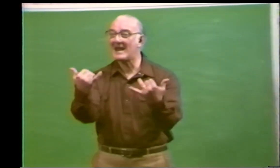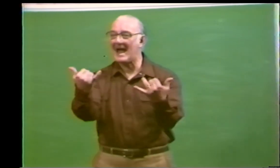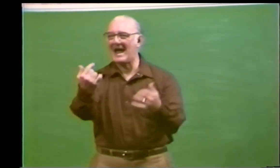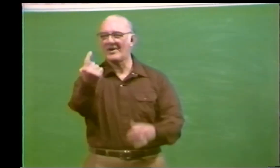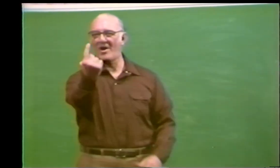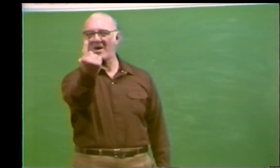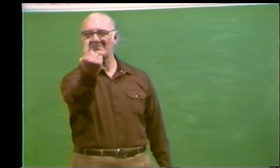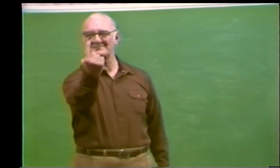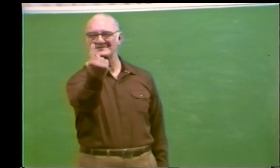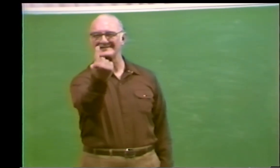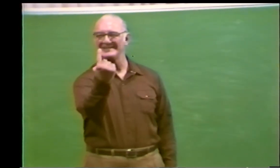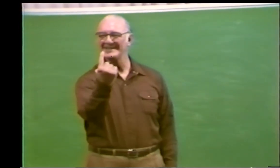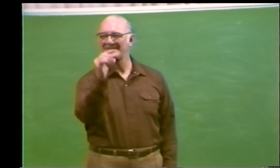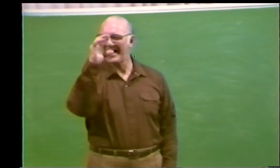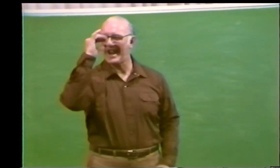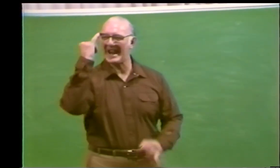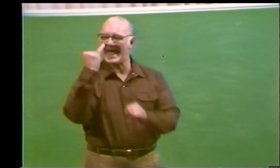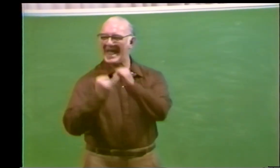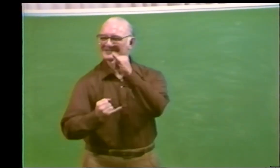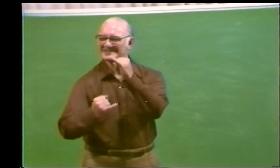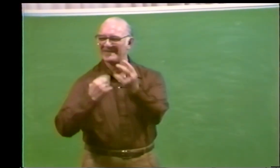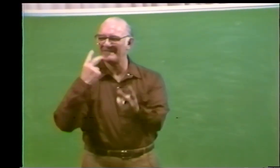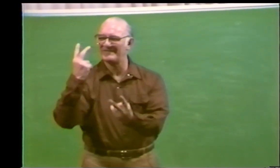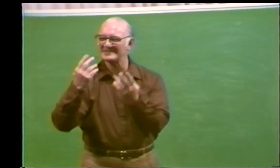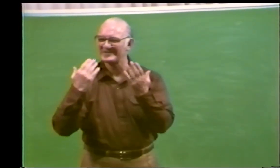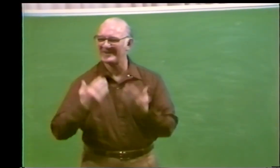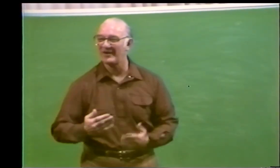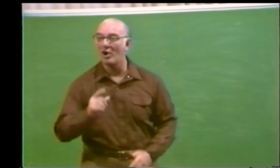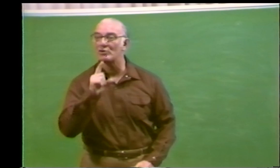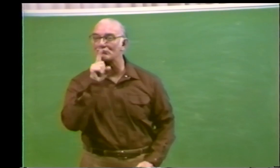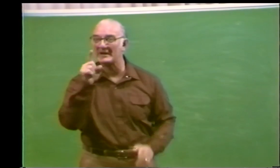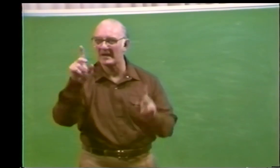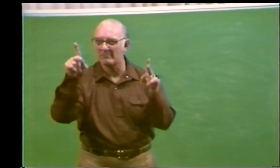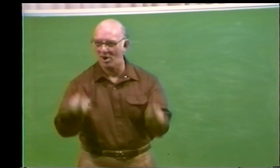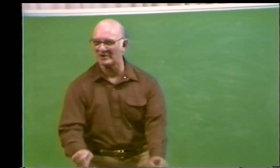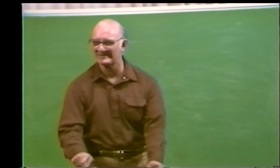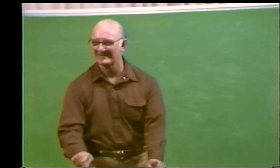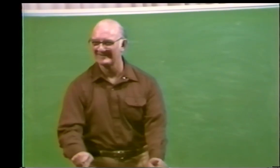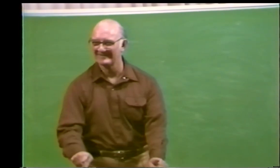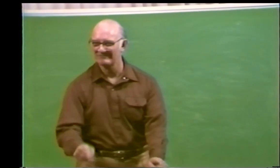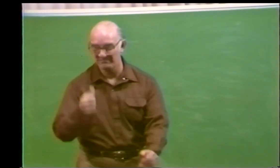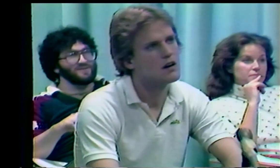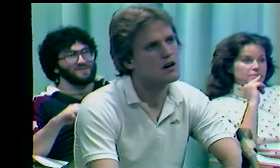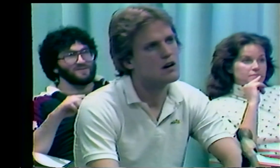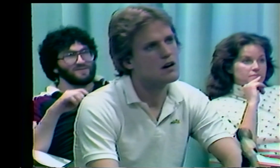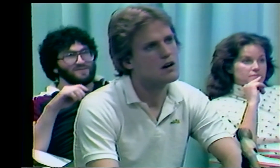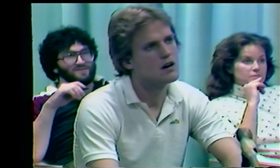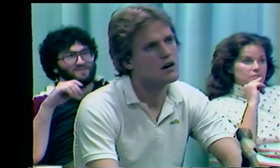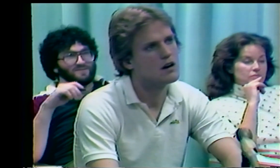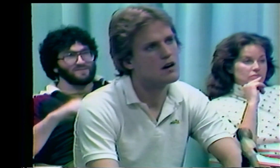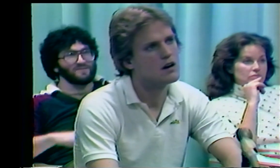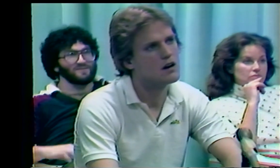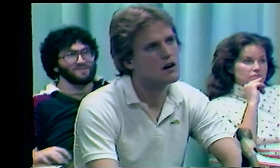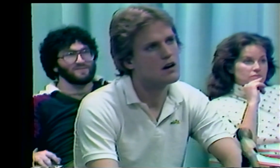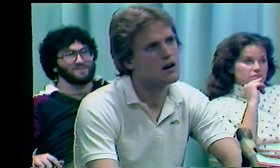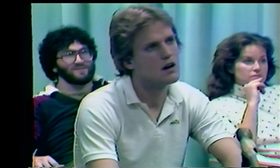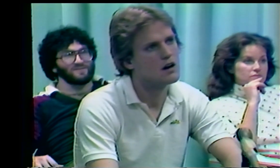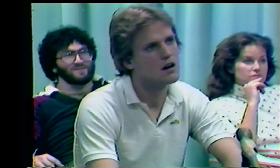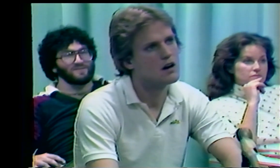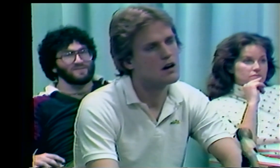Now comes the last visitor, a real person. Remember, I told you, black hat,